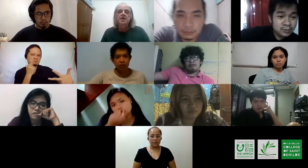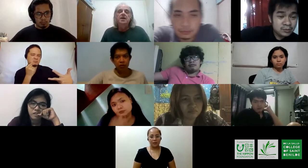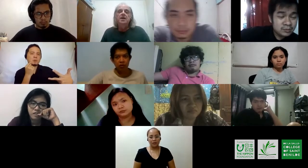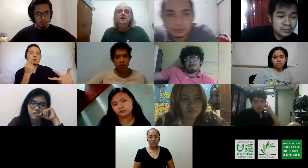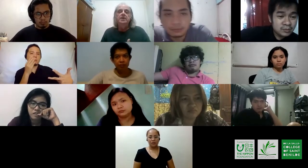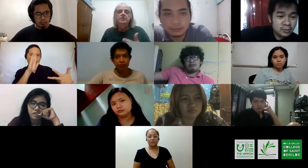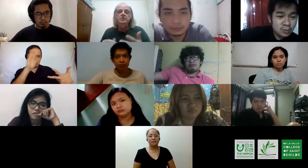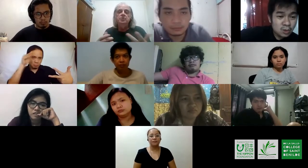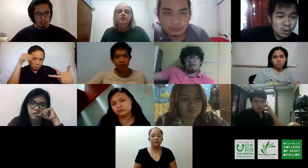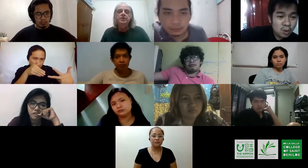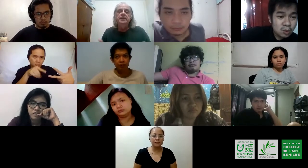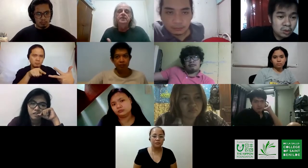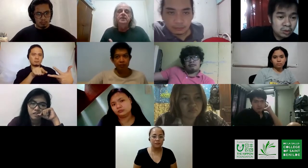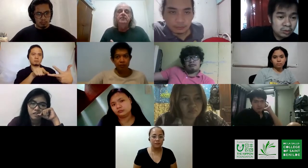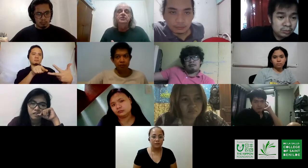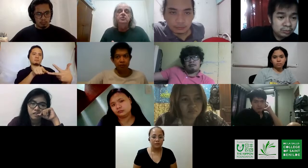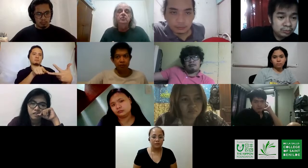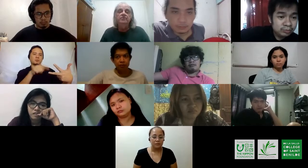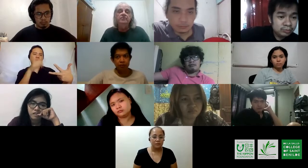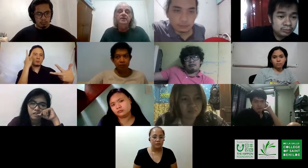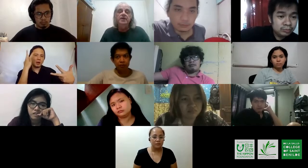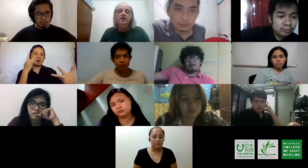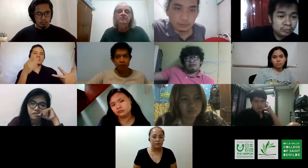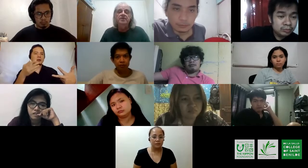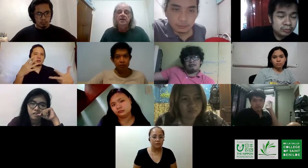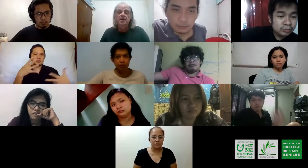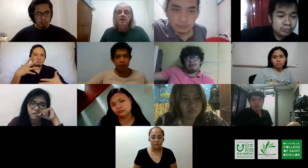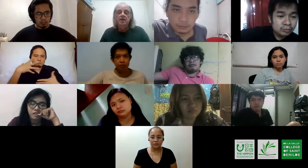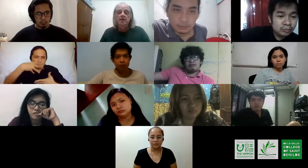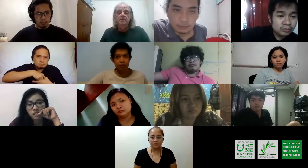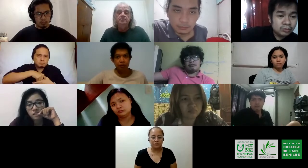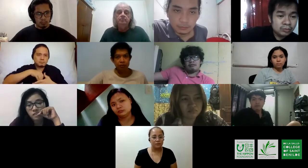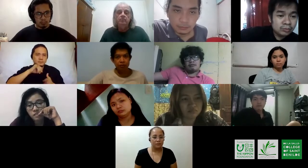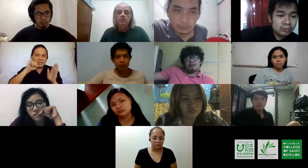history. He was superintendent of a school for the deaf,